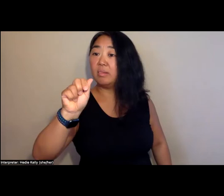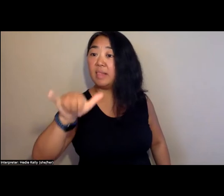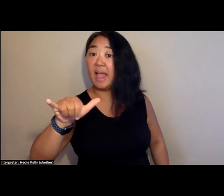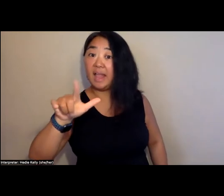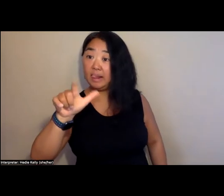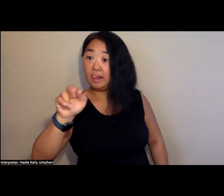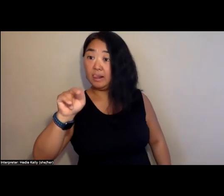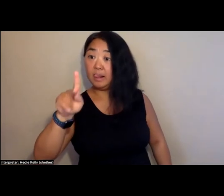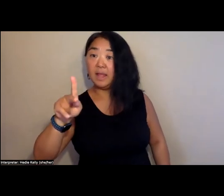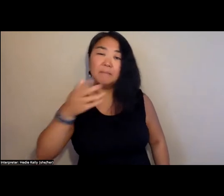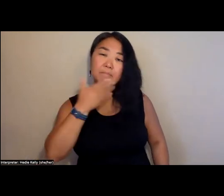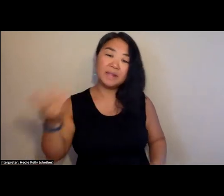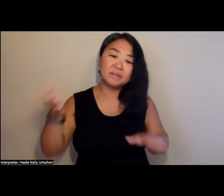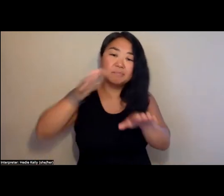of